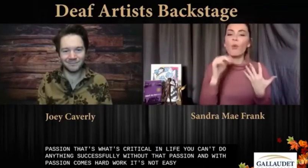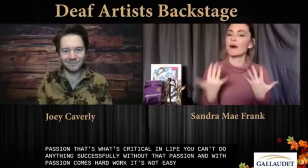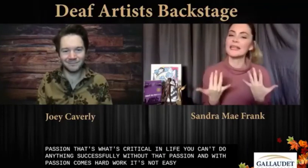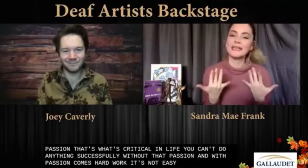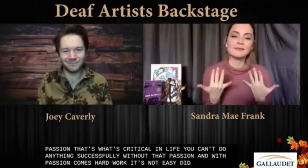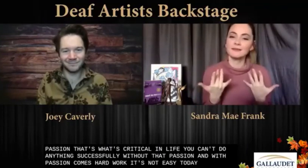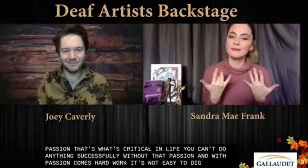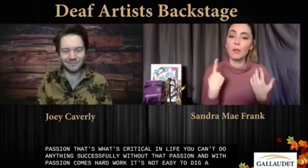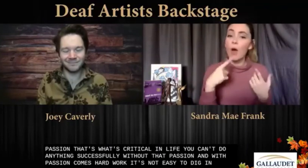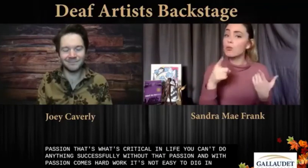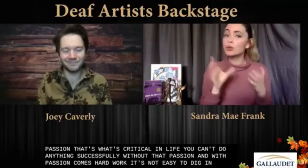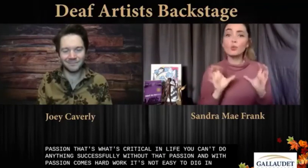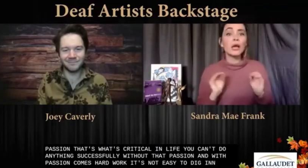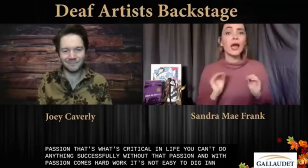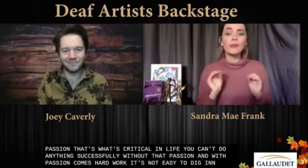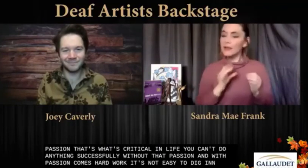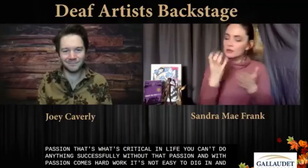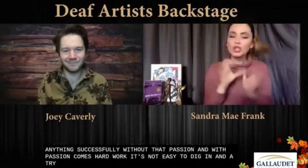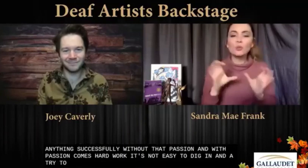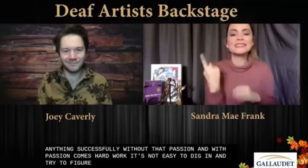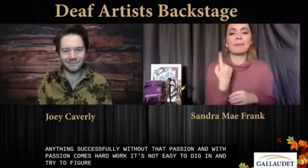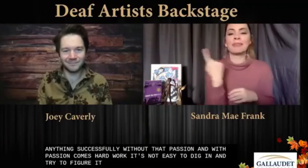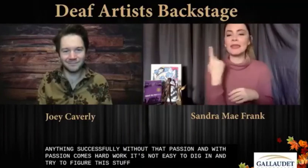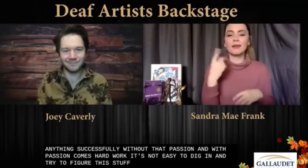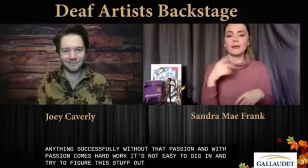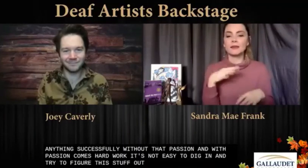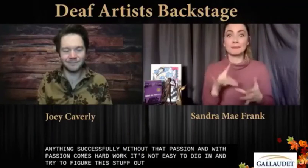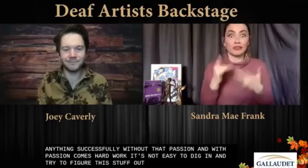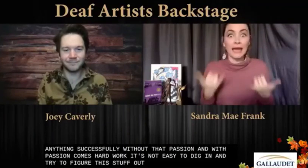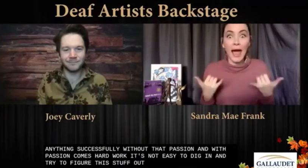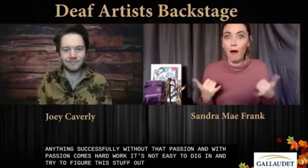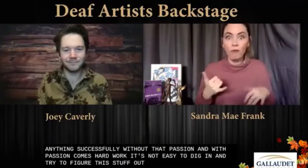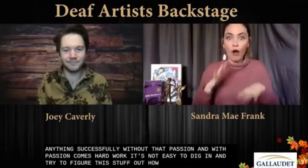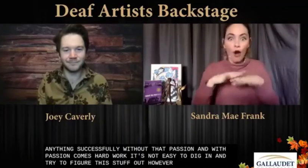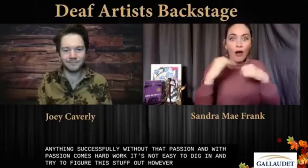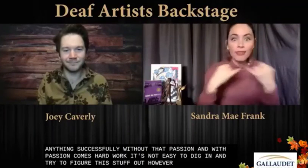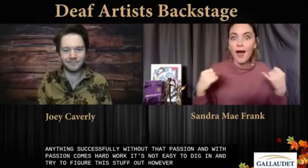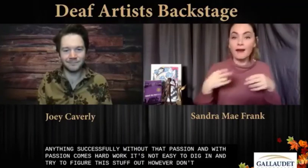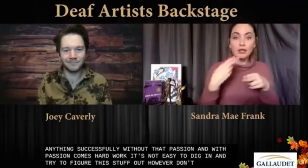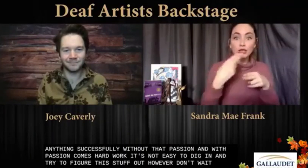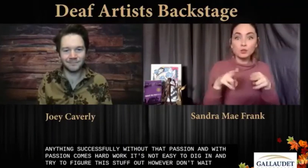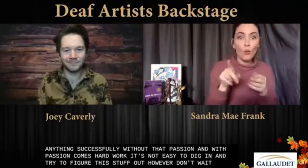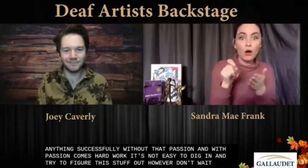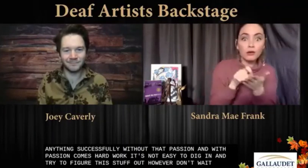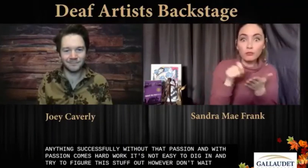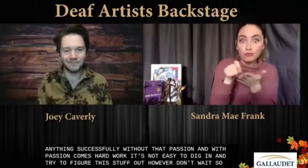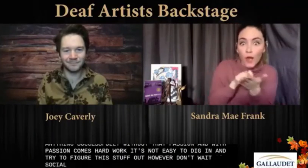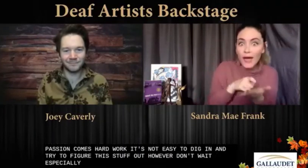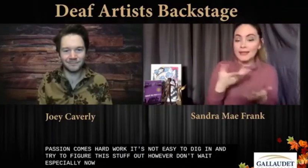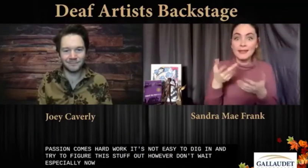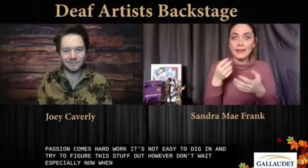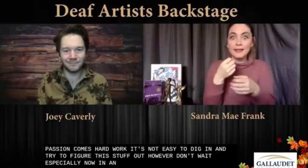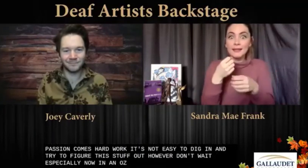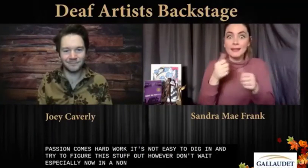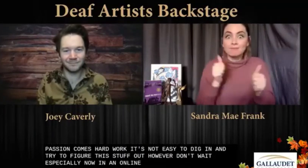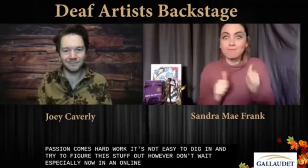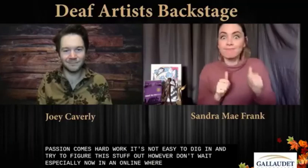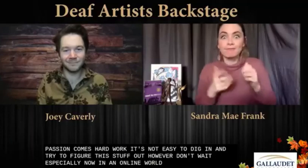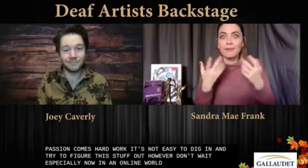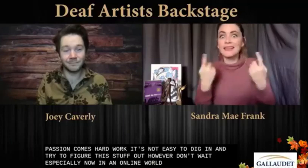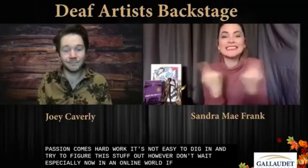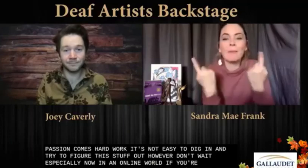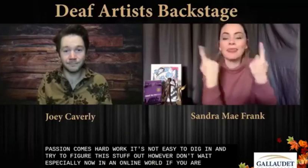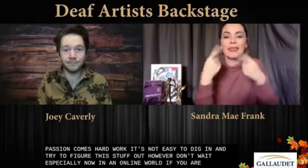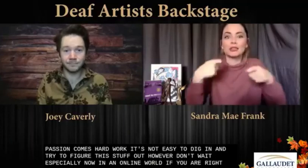to dig in and to try to figure this stuff out however don't wait especially now in an online world